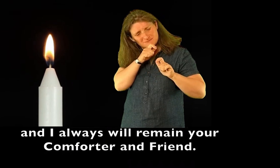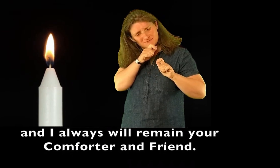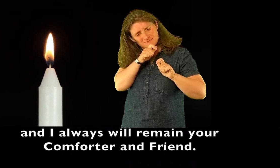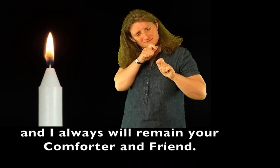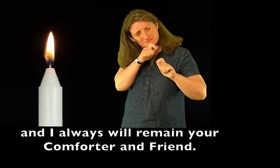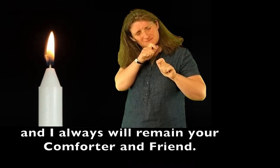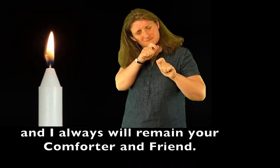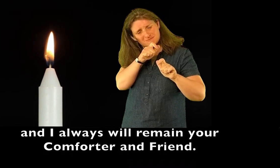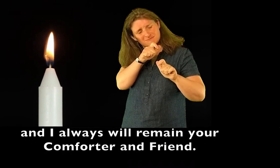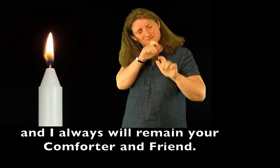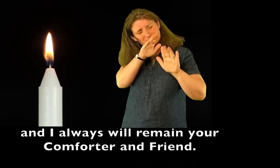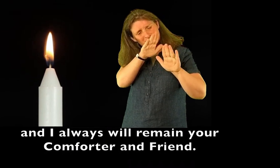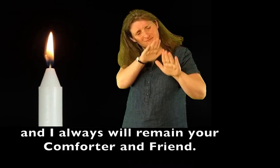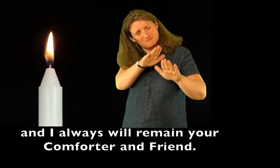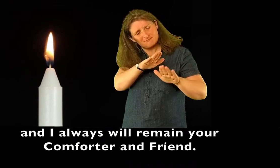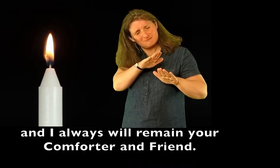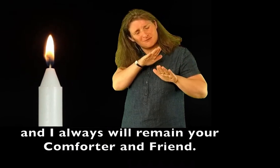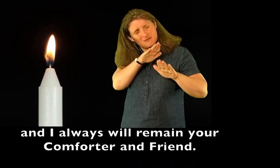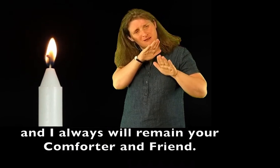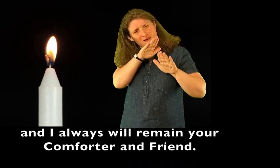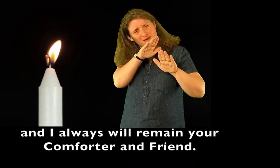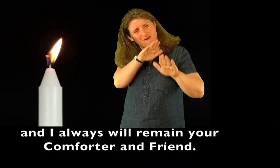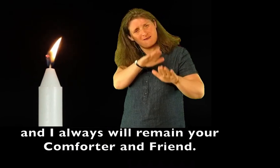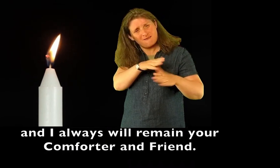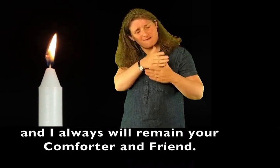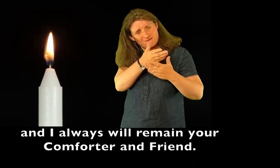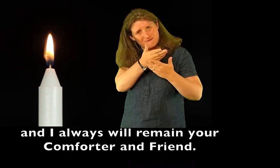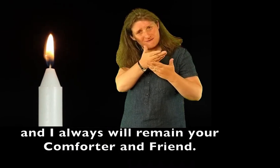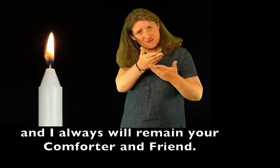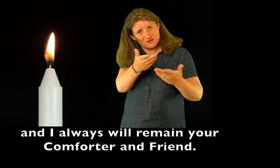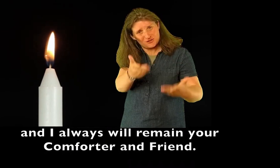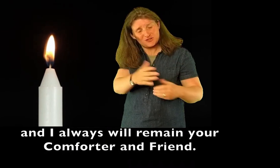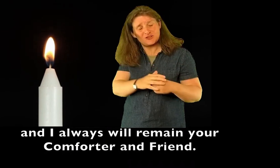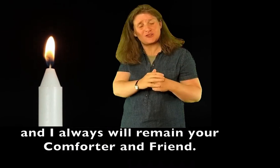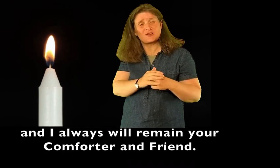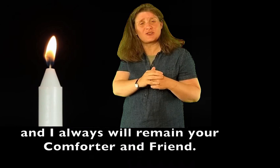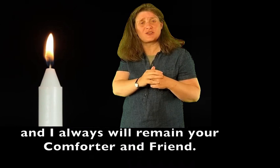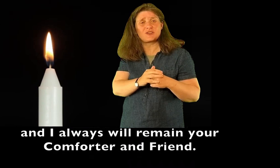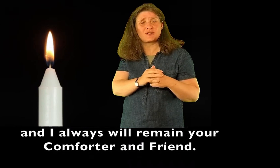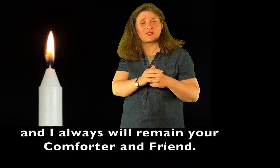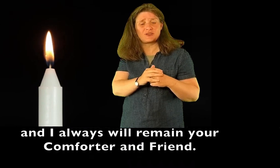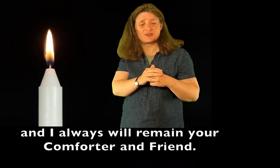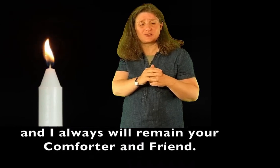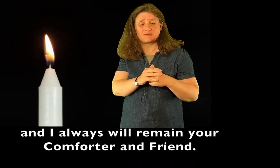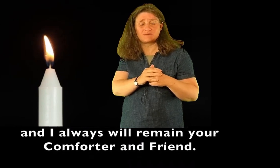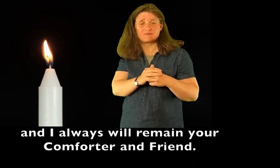your comforter